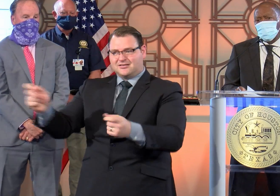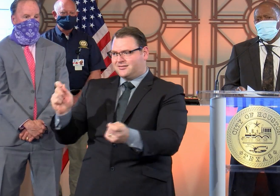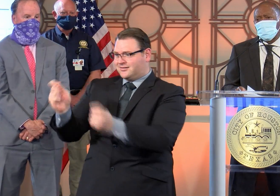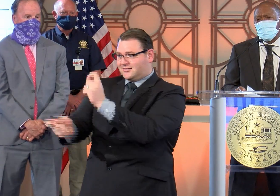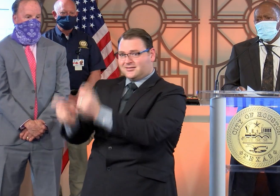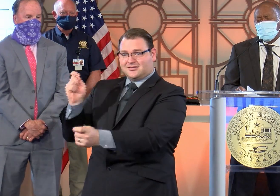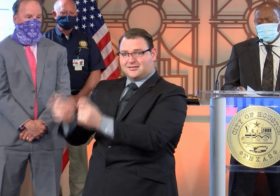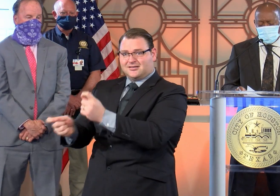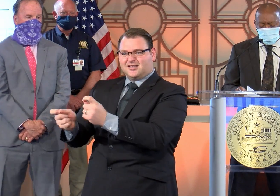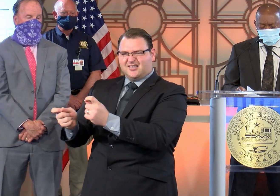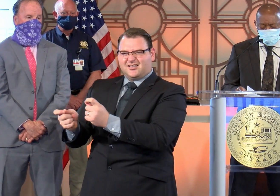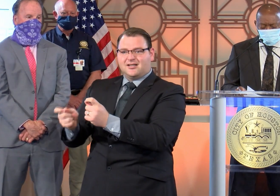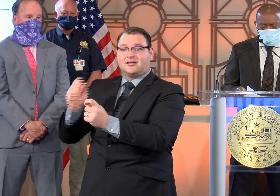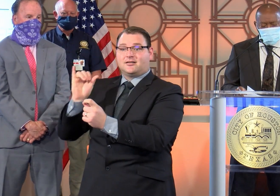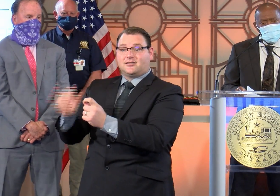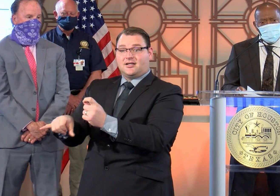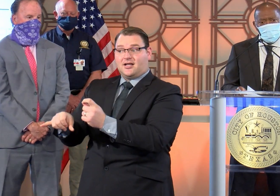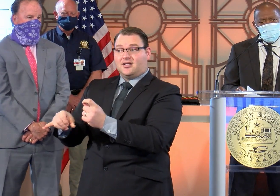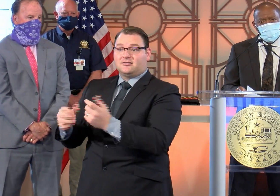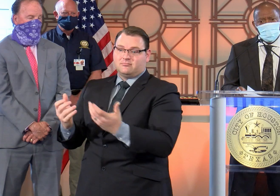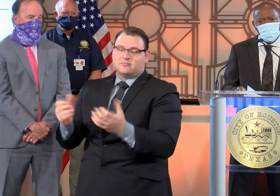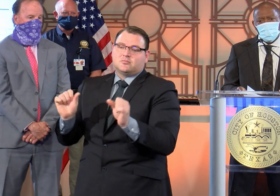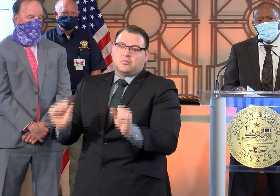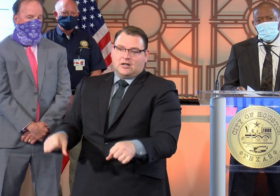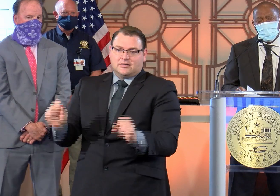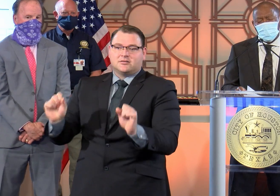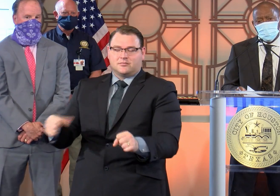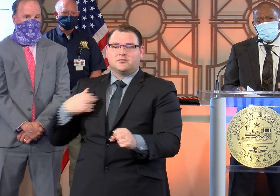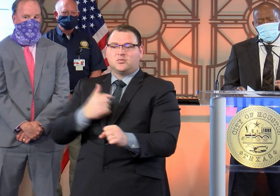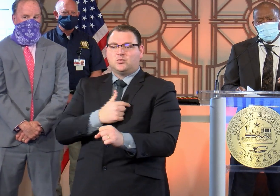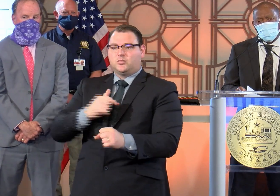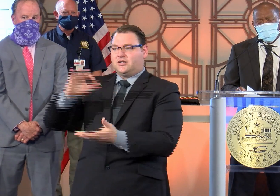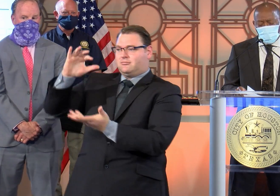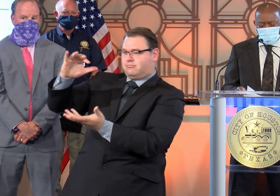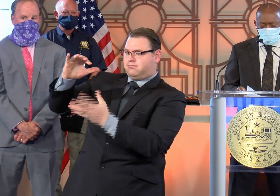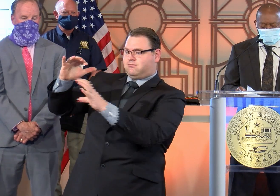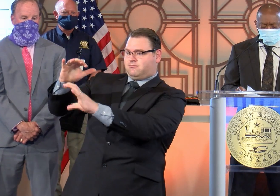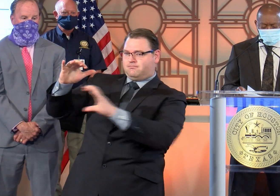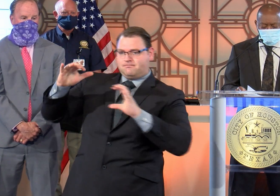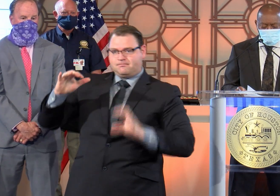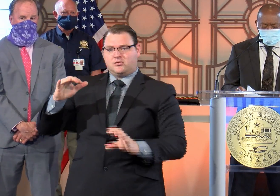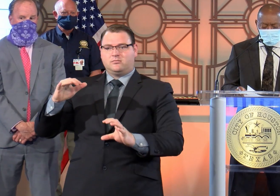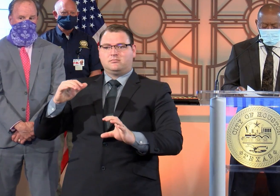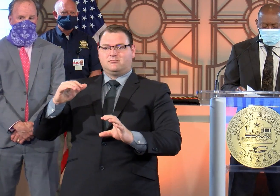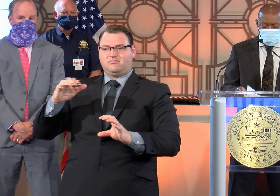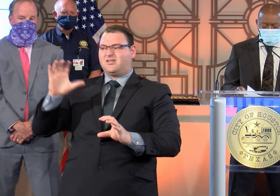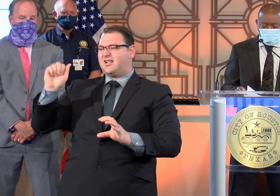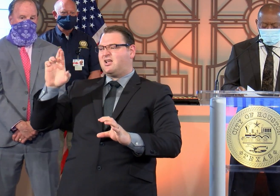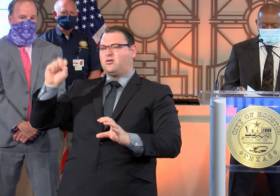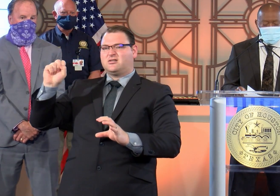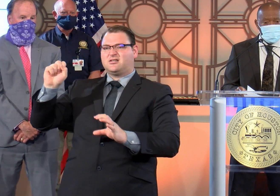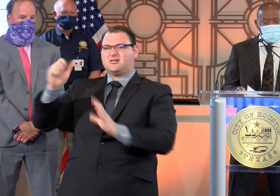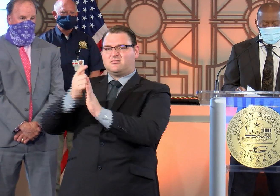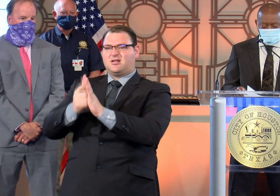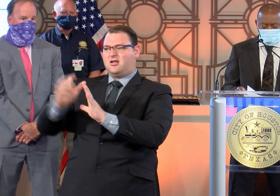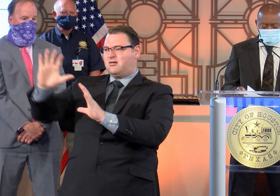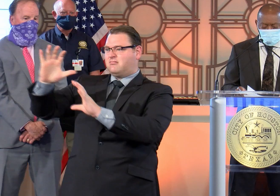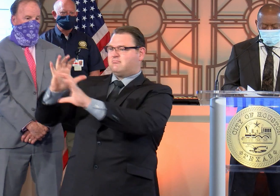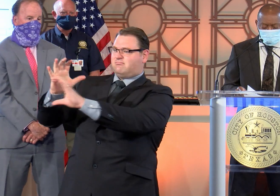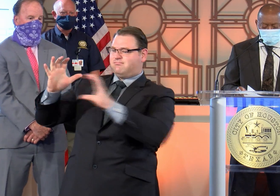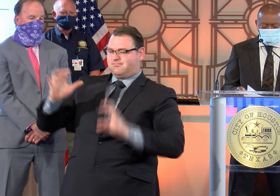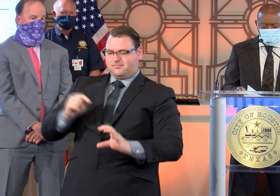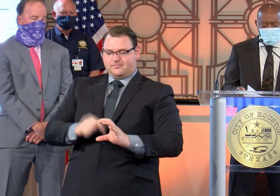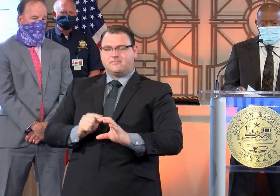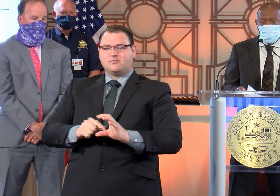very probable that some additional dollars may be able to be pulled from the CARES Act to be utilized in this